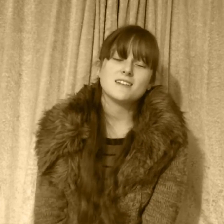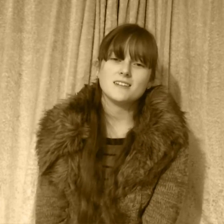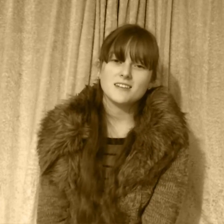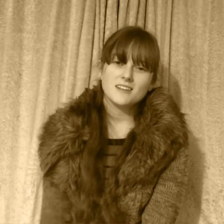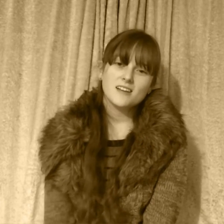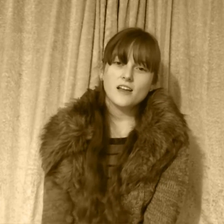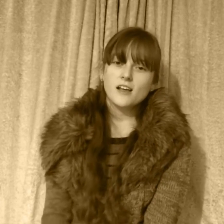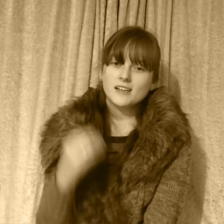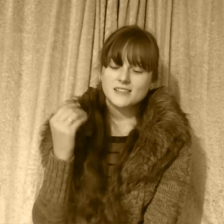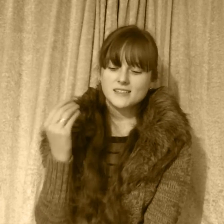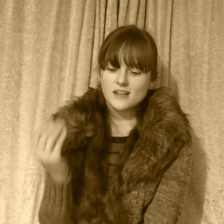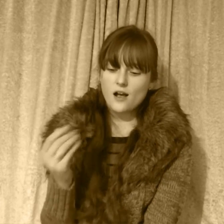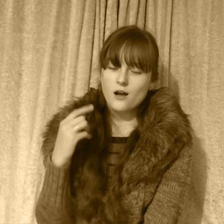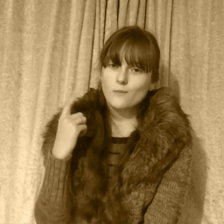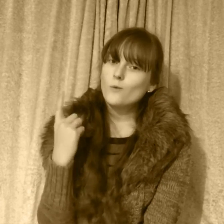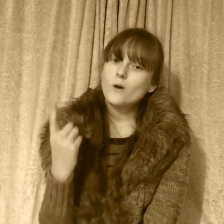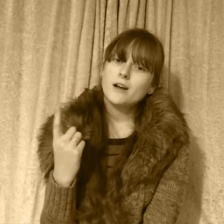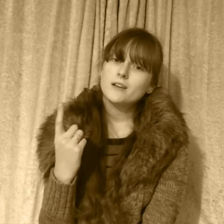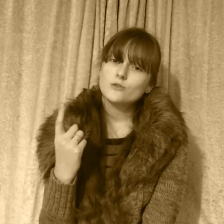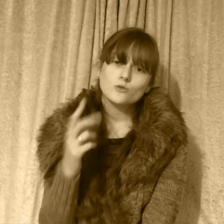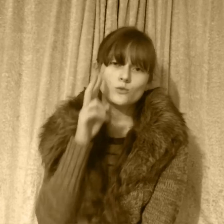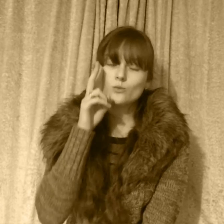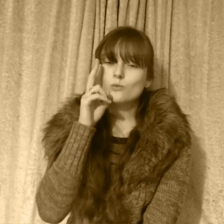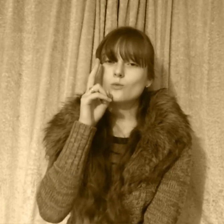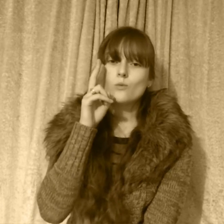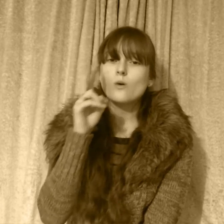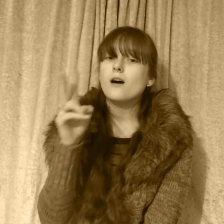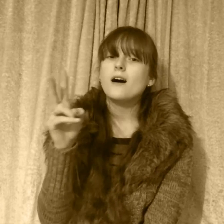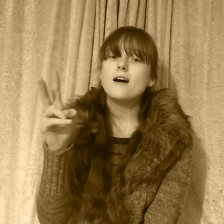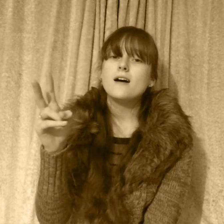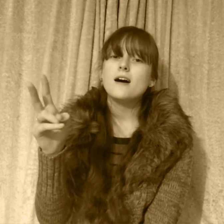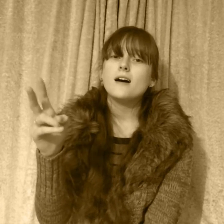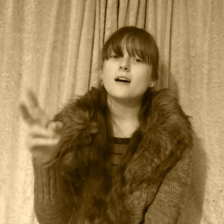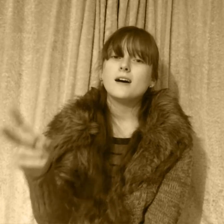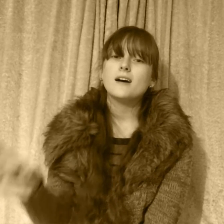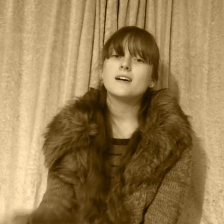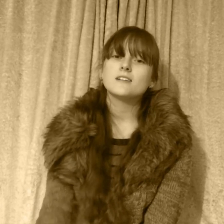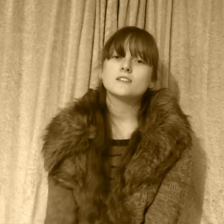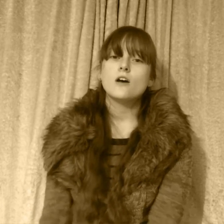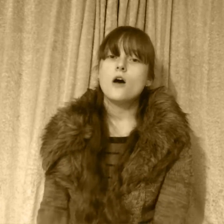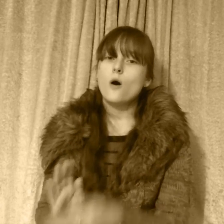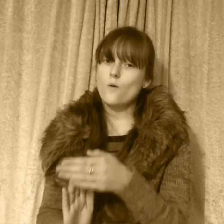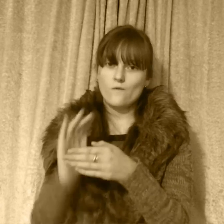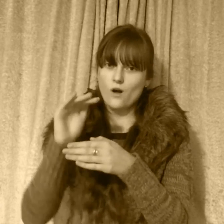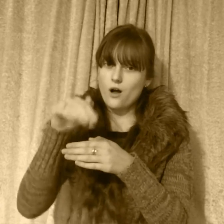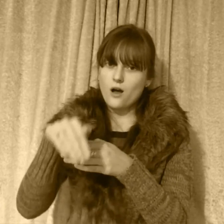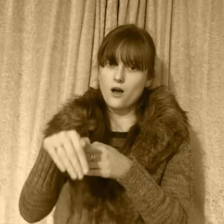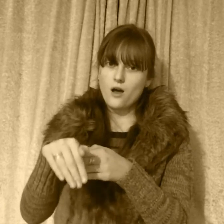Someone to watch over me